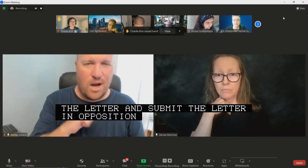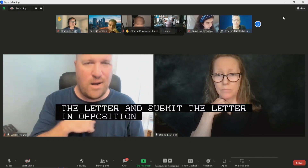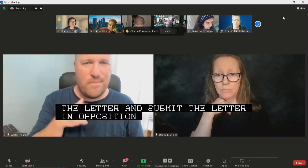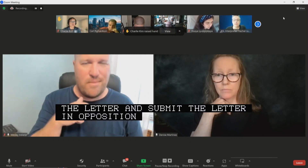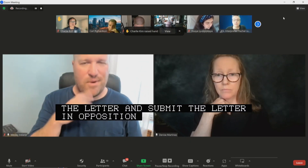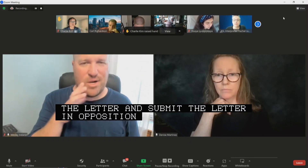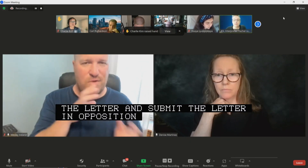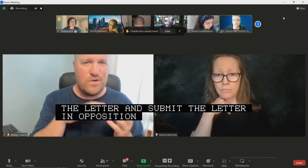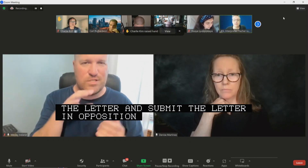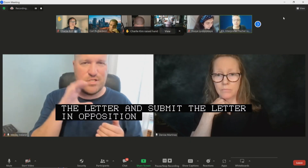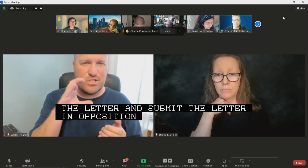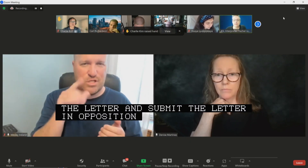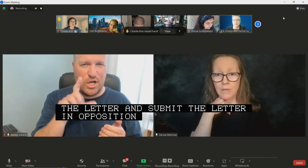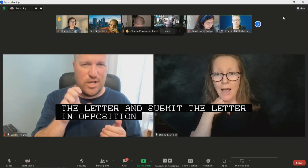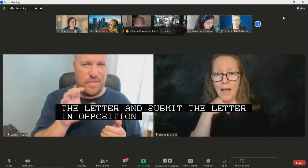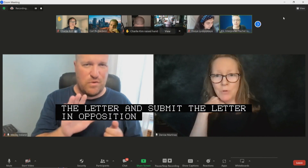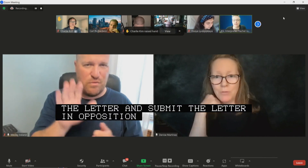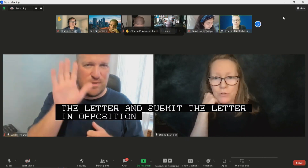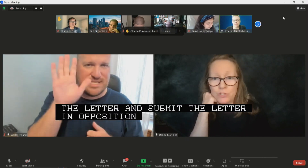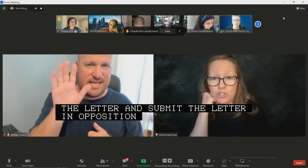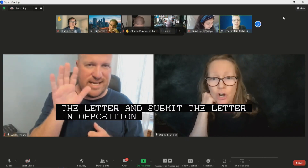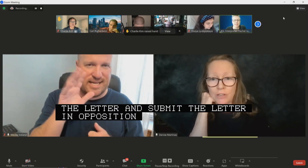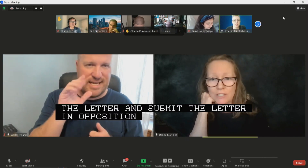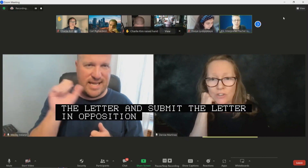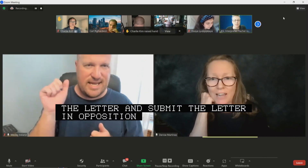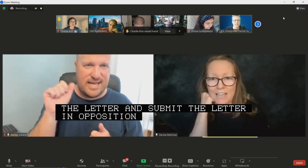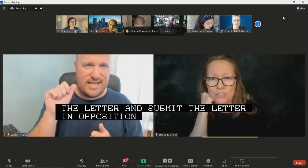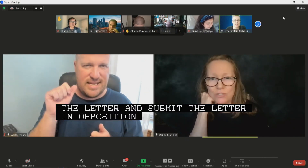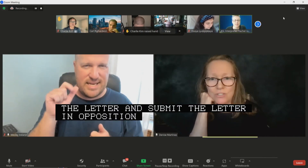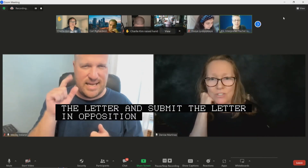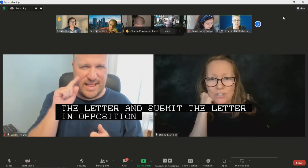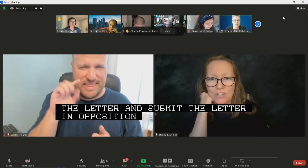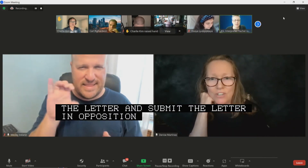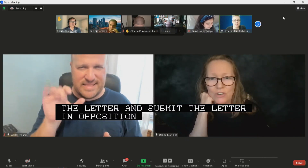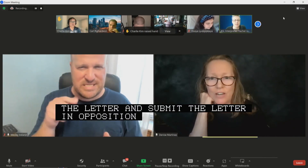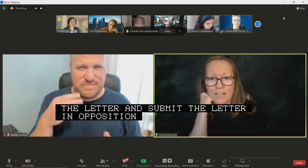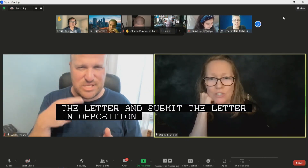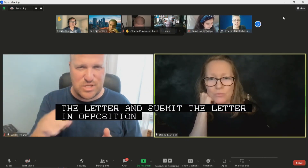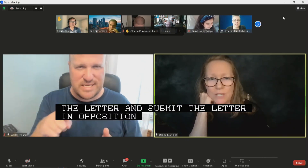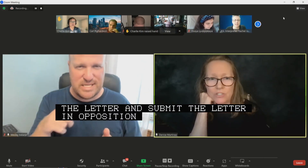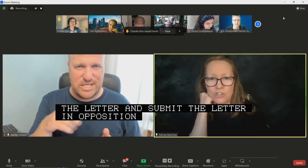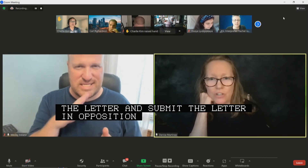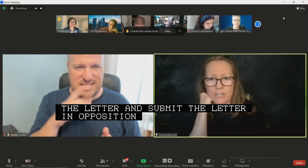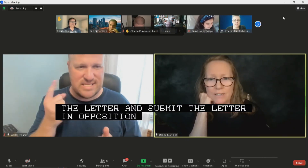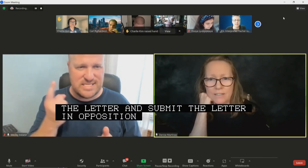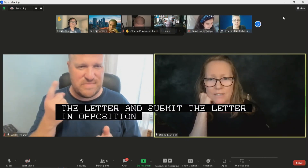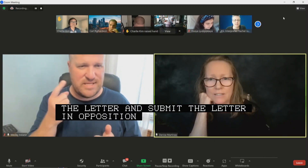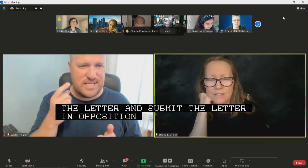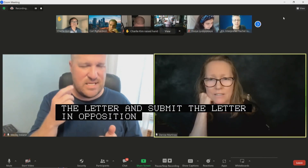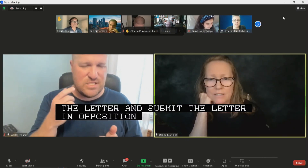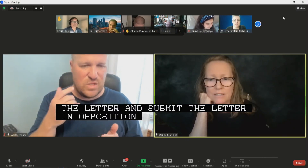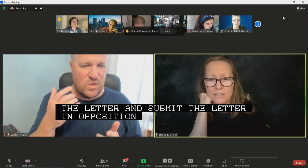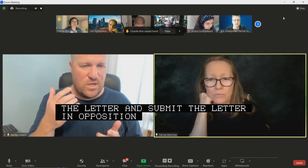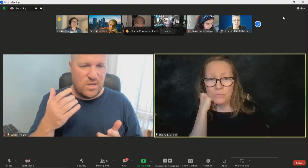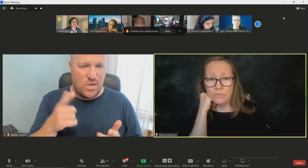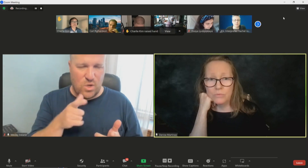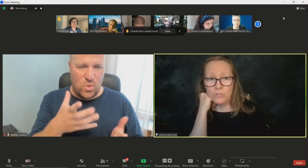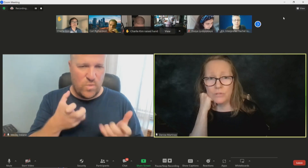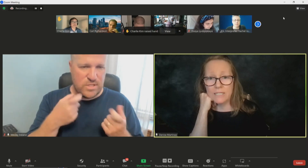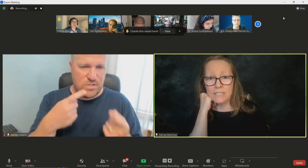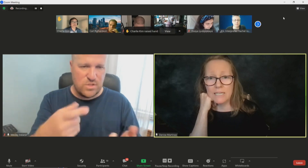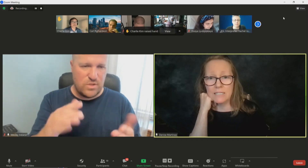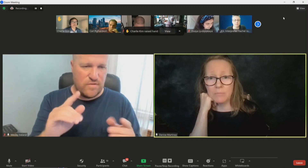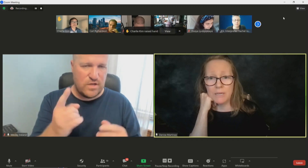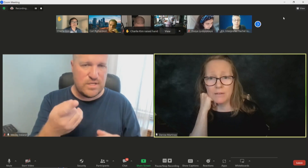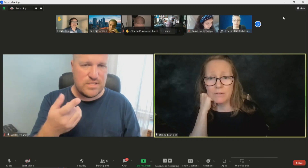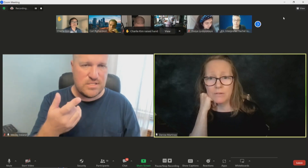Mrs. West? Sorry, I've gotten confused. Charlie, I see Charlie's hand is raised, Charlie. Would